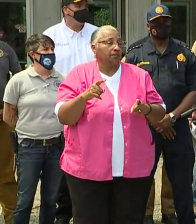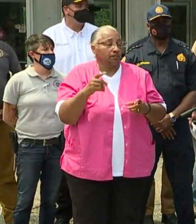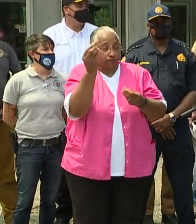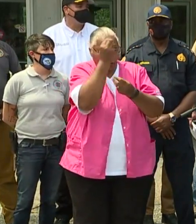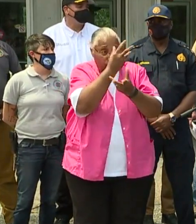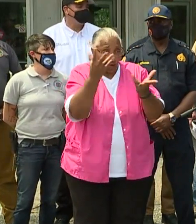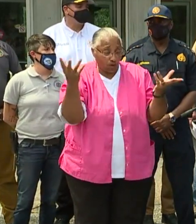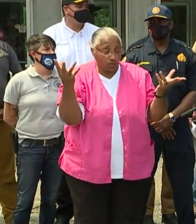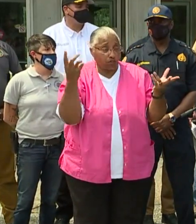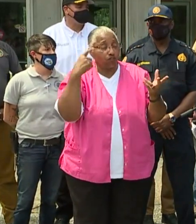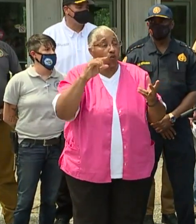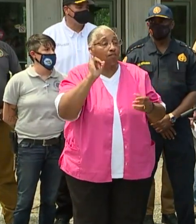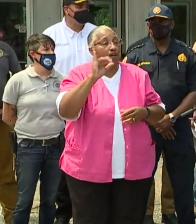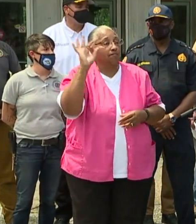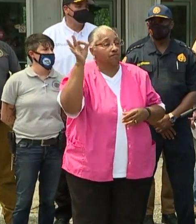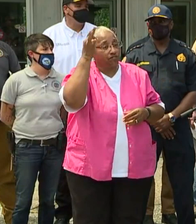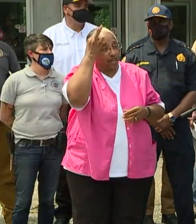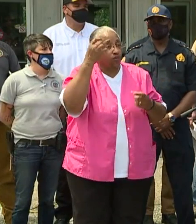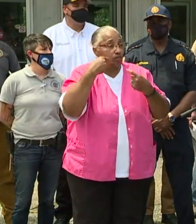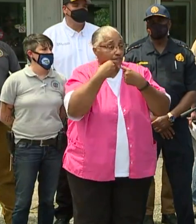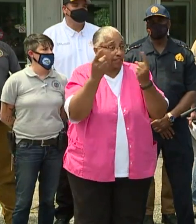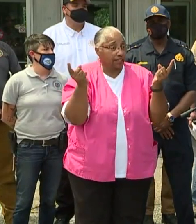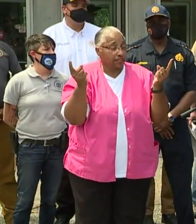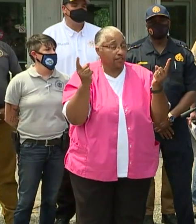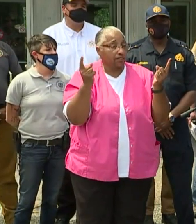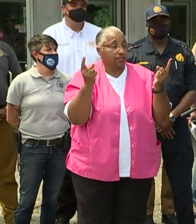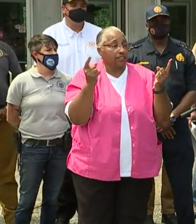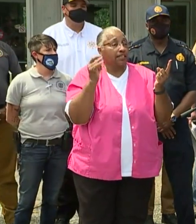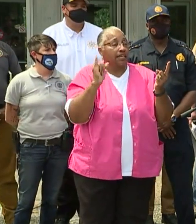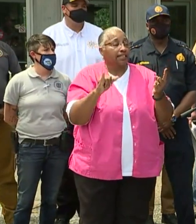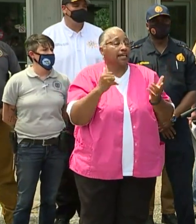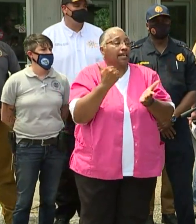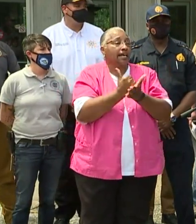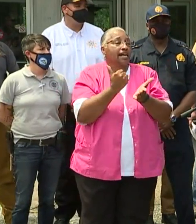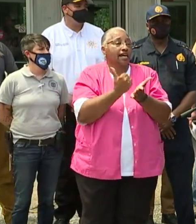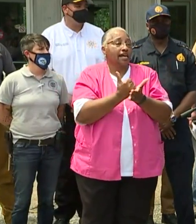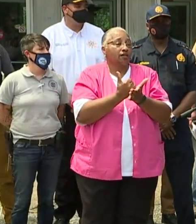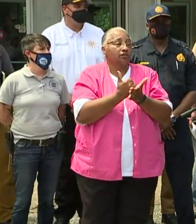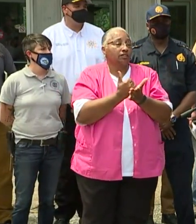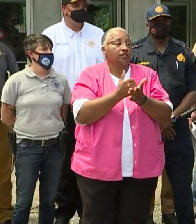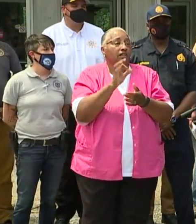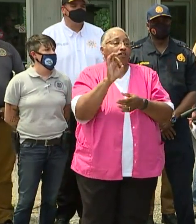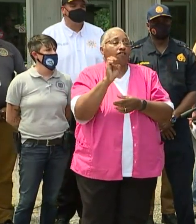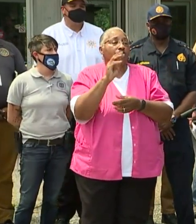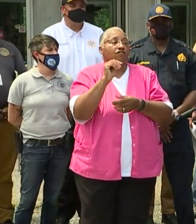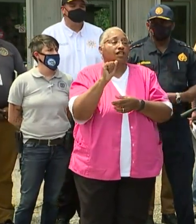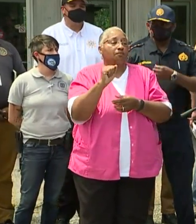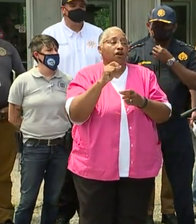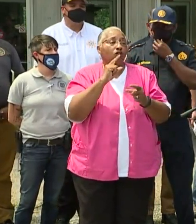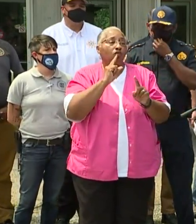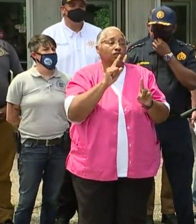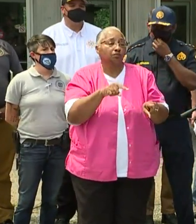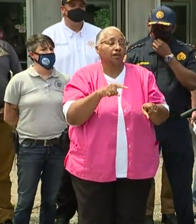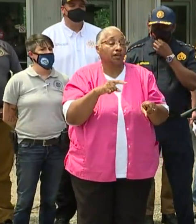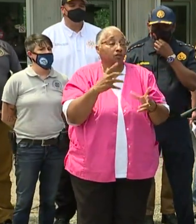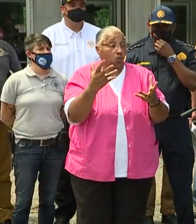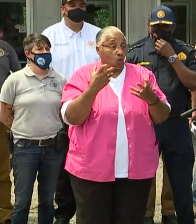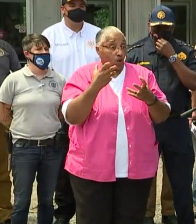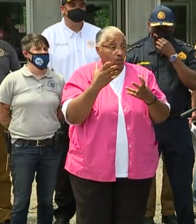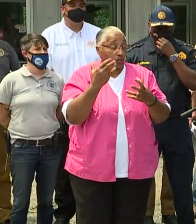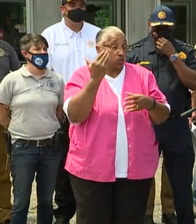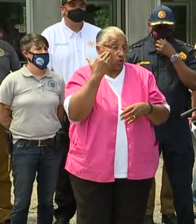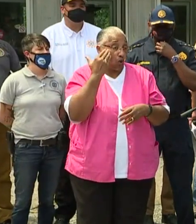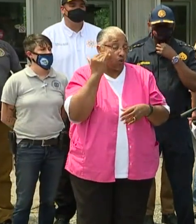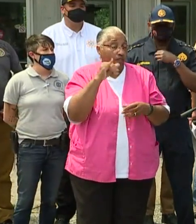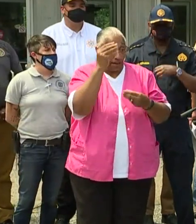federal declaration that therefore drives the response of FEMA. We're going to make sure that that information is not